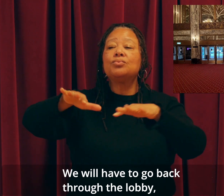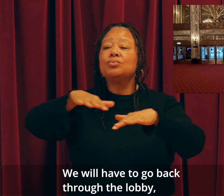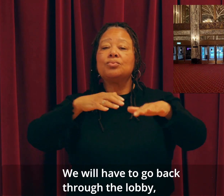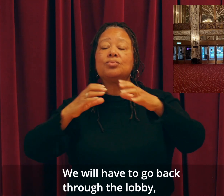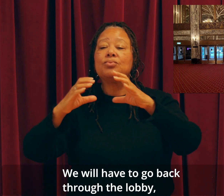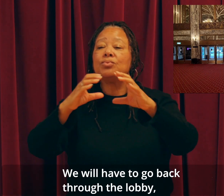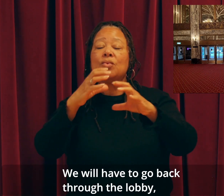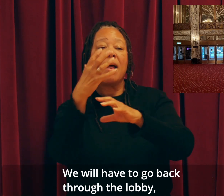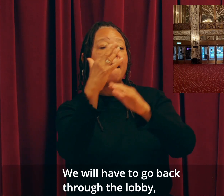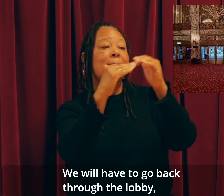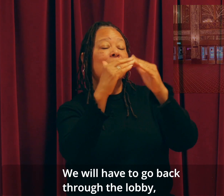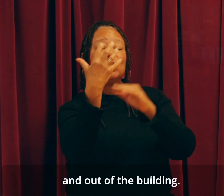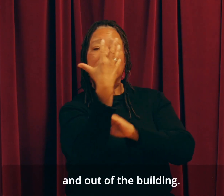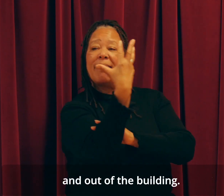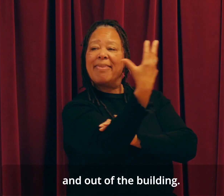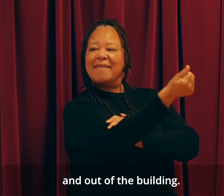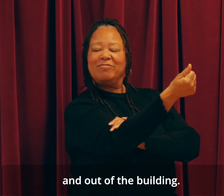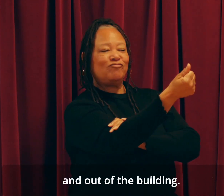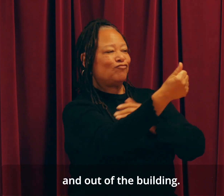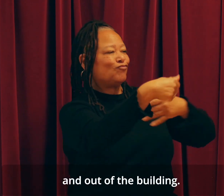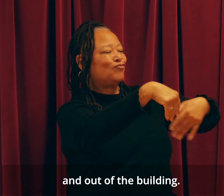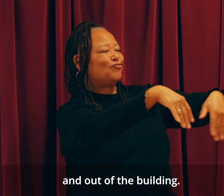lobby, and we will go out of the building.